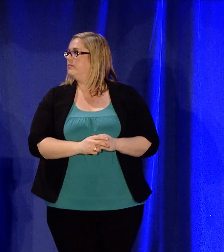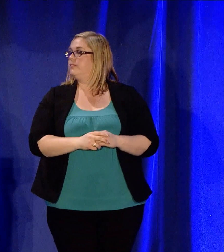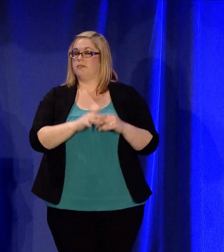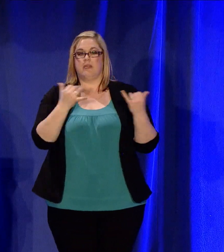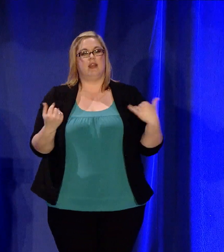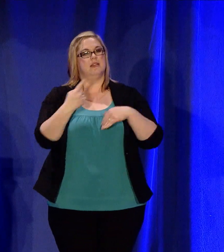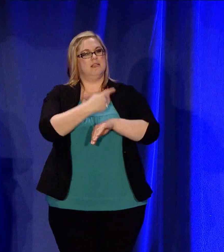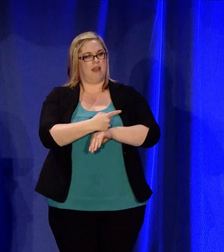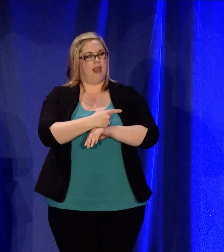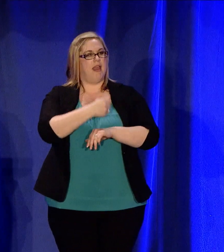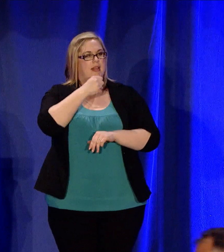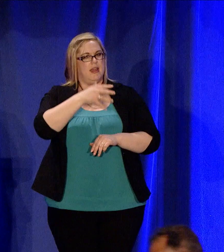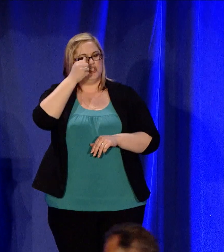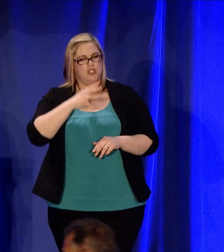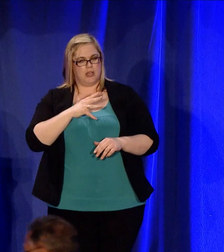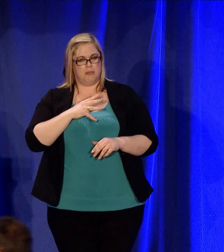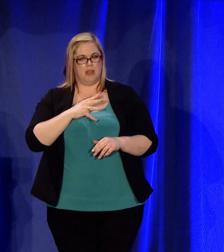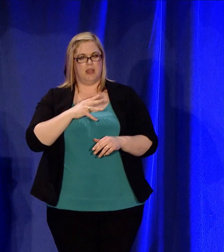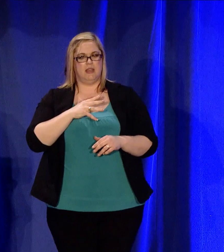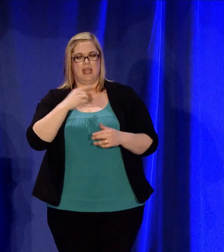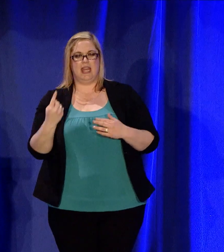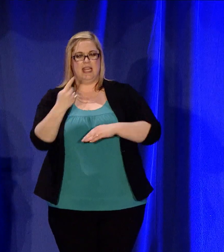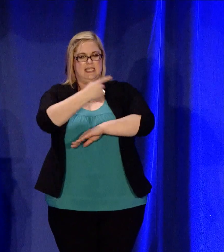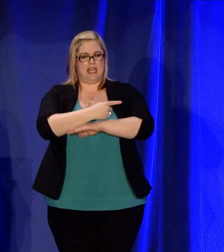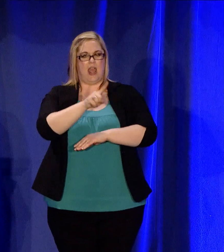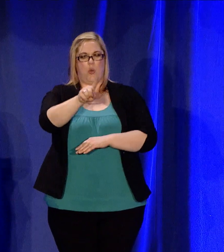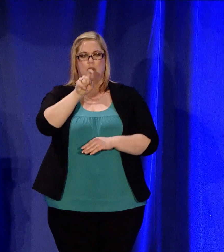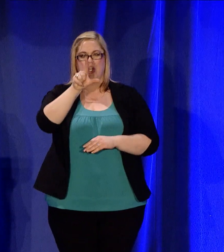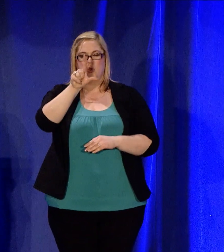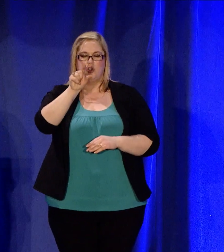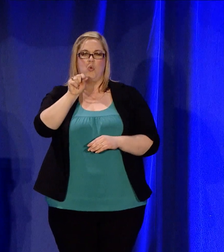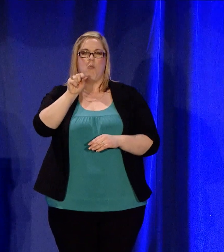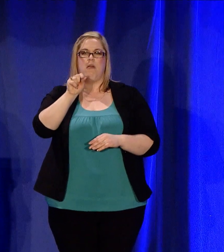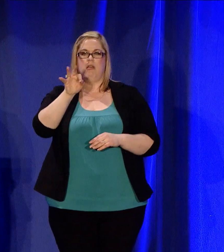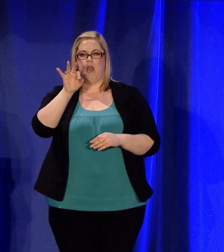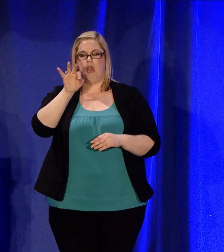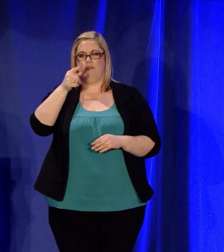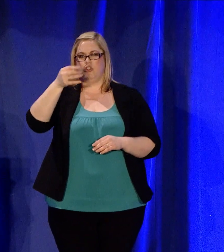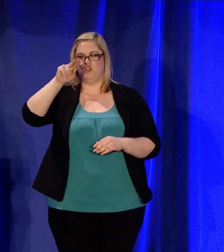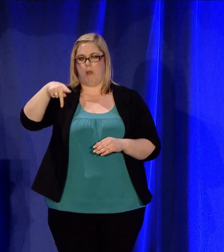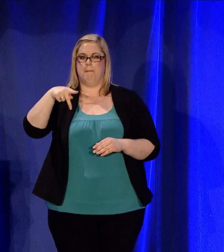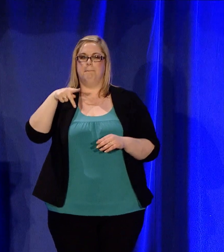Today, ladies and gentlemen, is day 120 of the Trump administration.